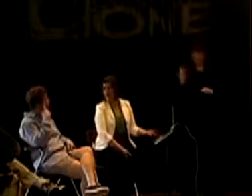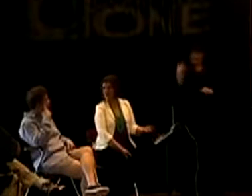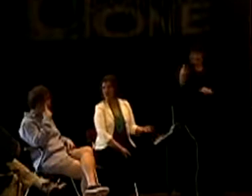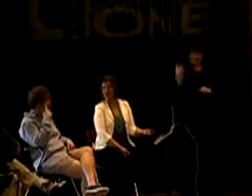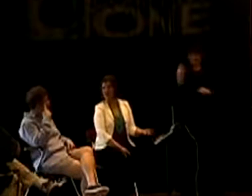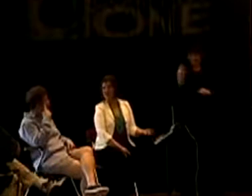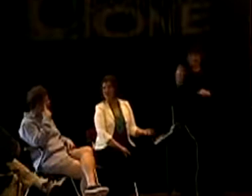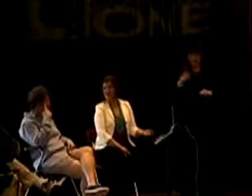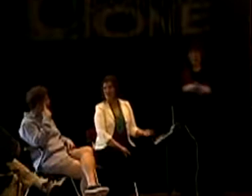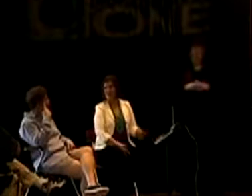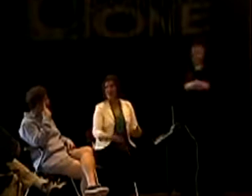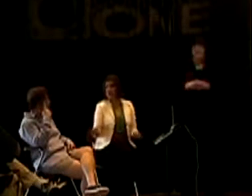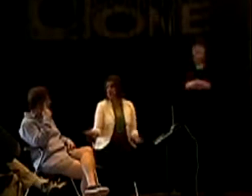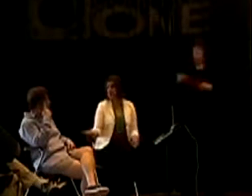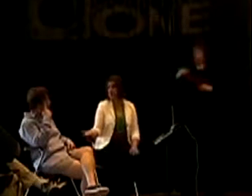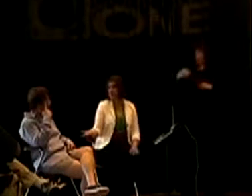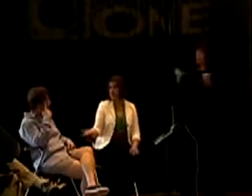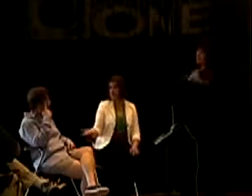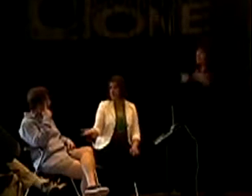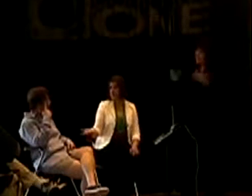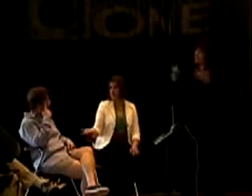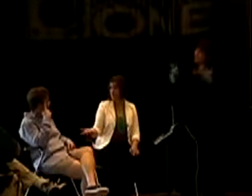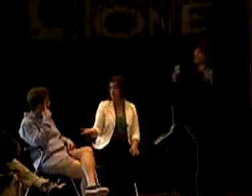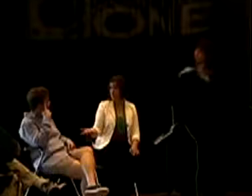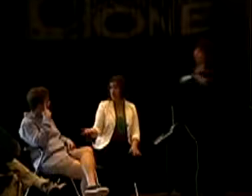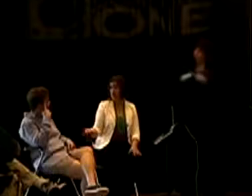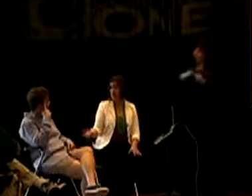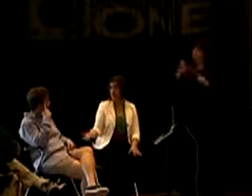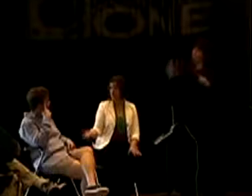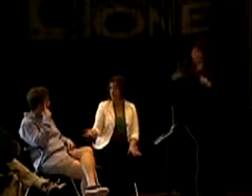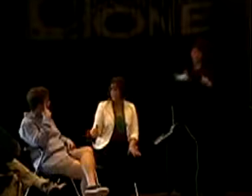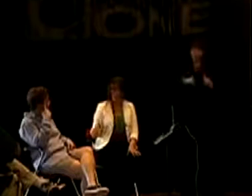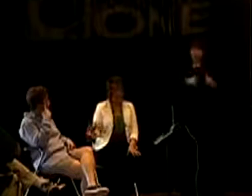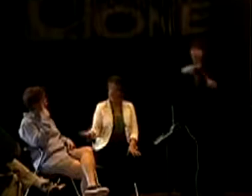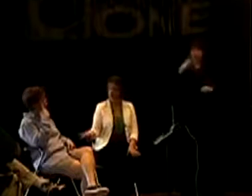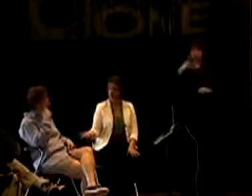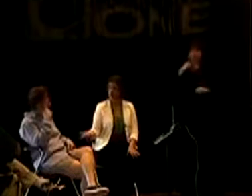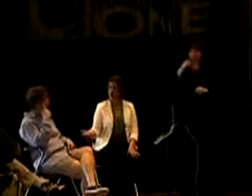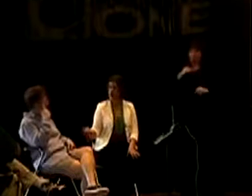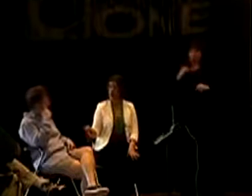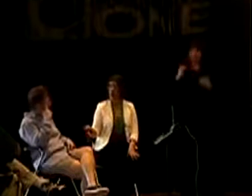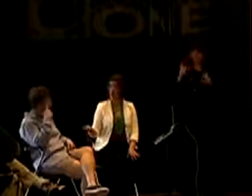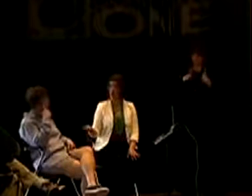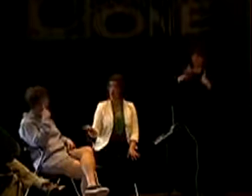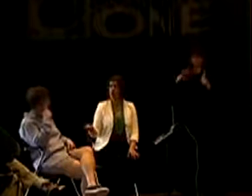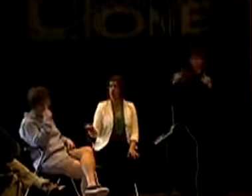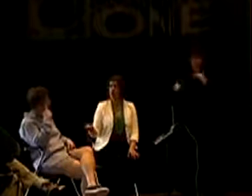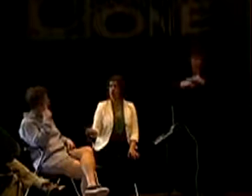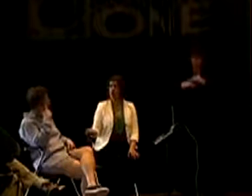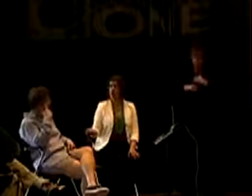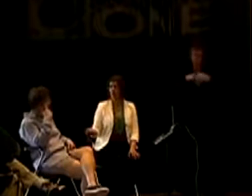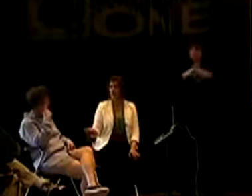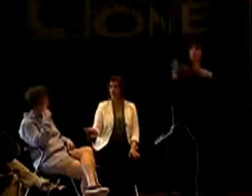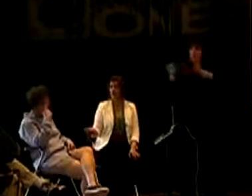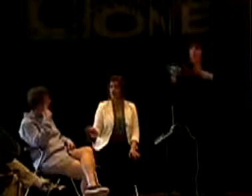And if you have anything you want to start with from your experience of watching it, that's great. And